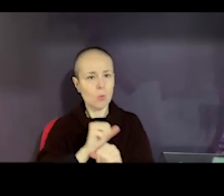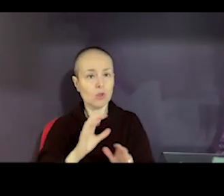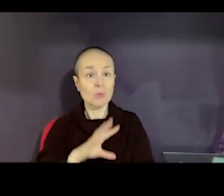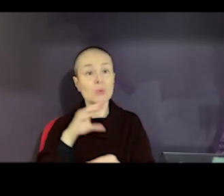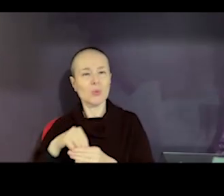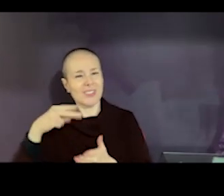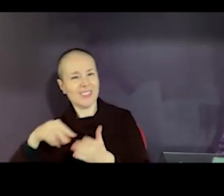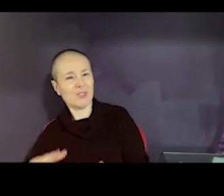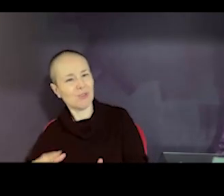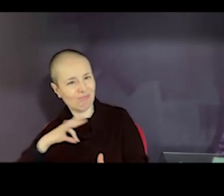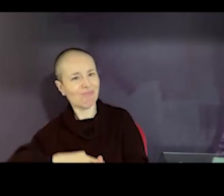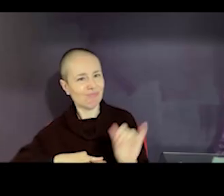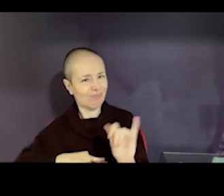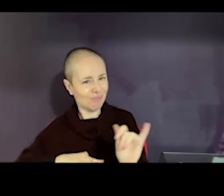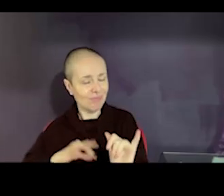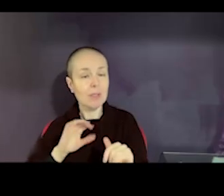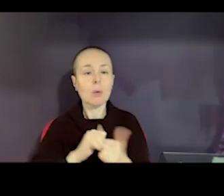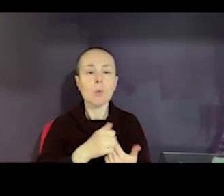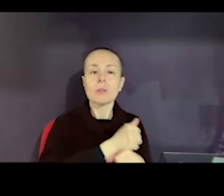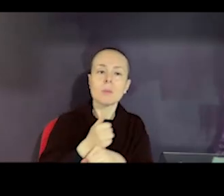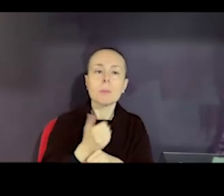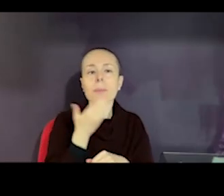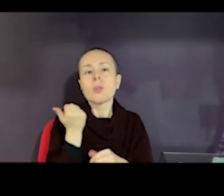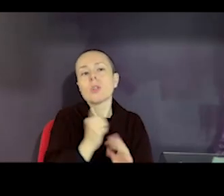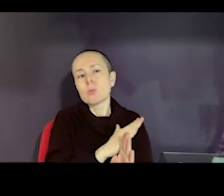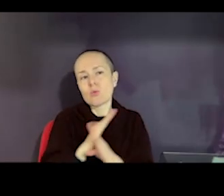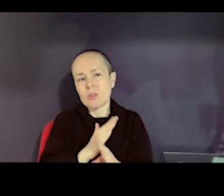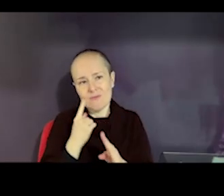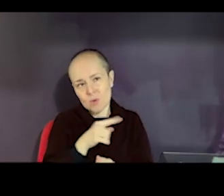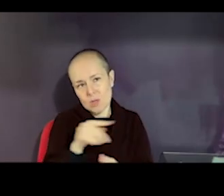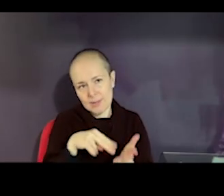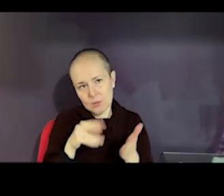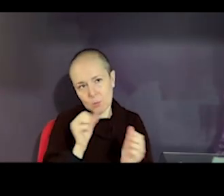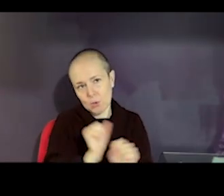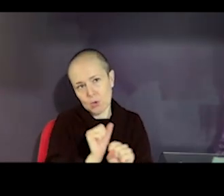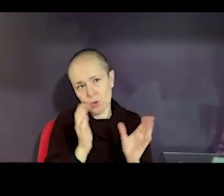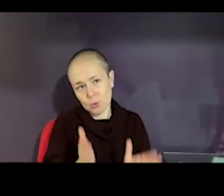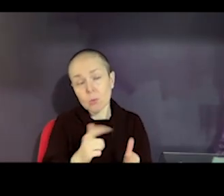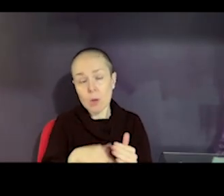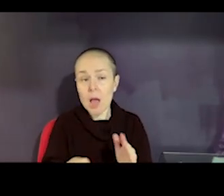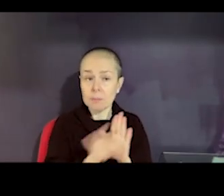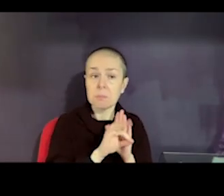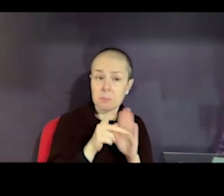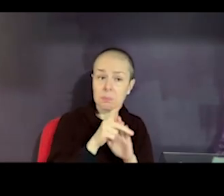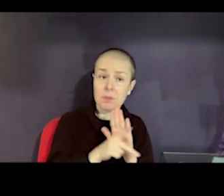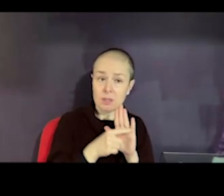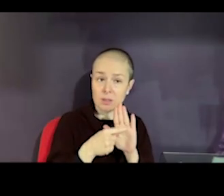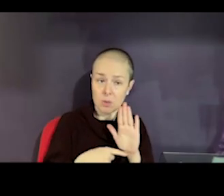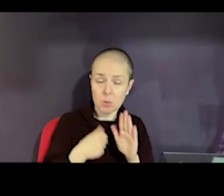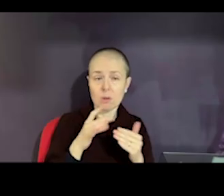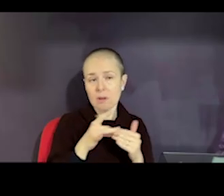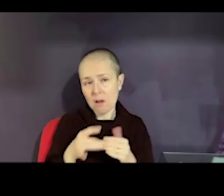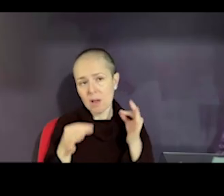we create kind of better protections for our workers? So there will be some policies that you can act on with guides about how to contact